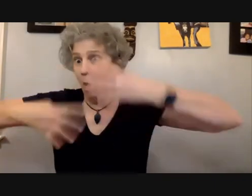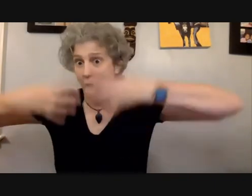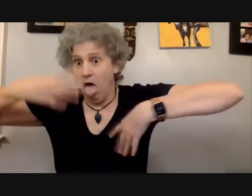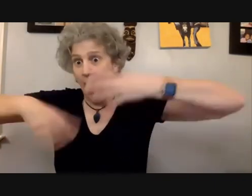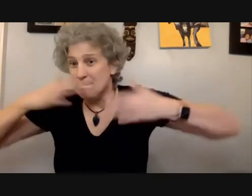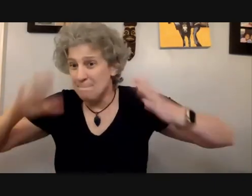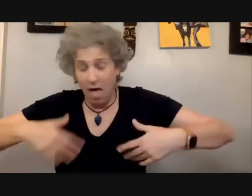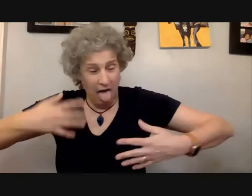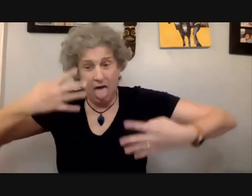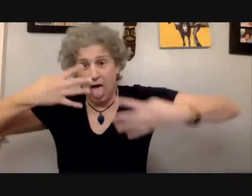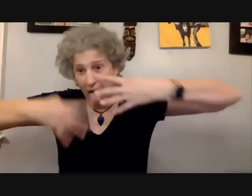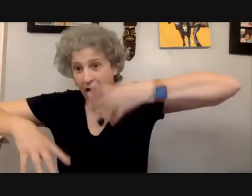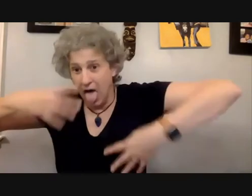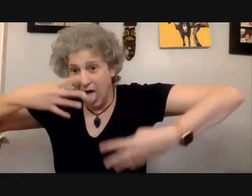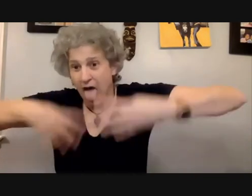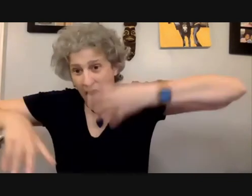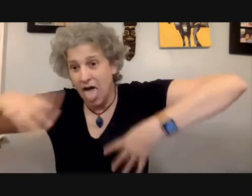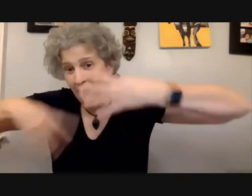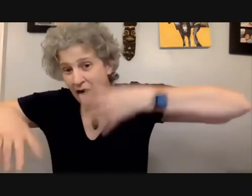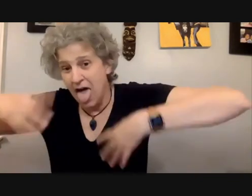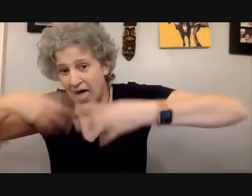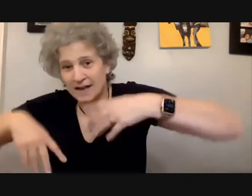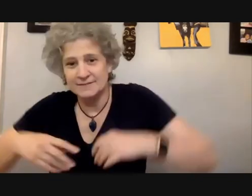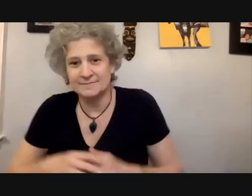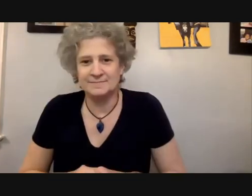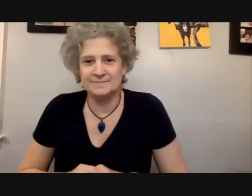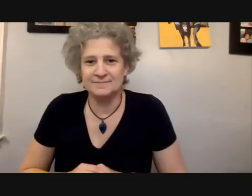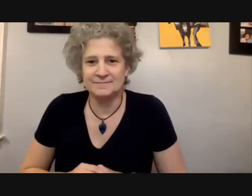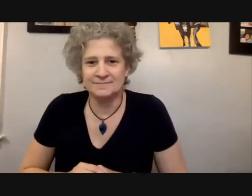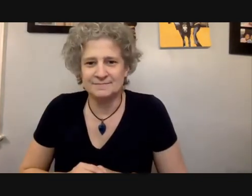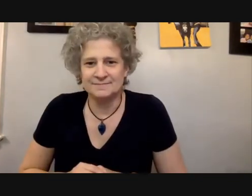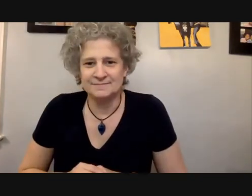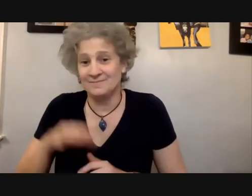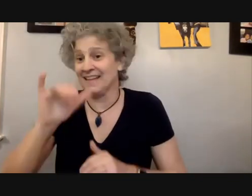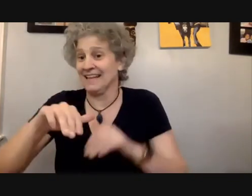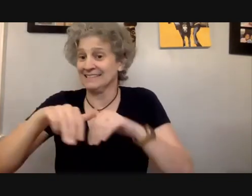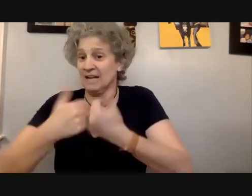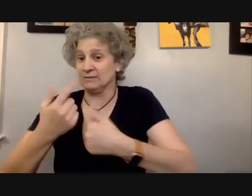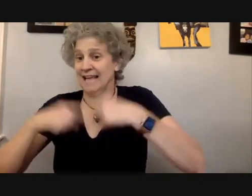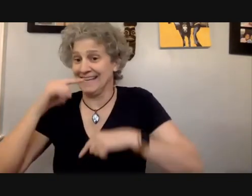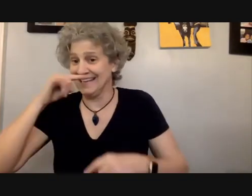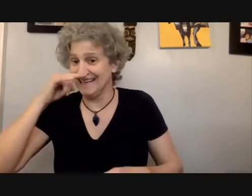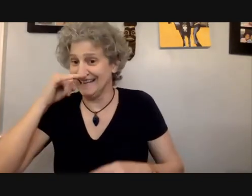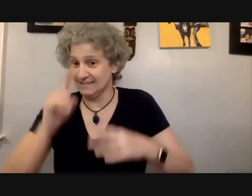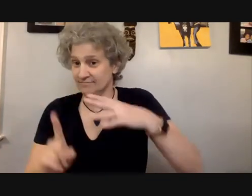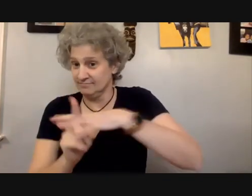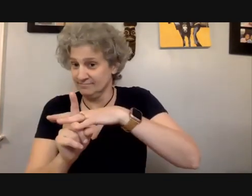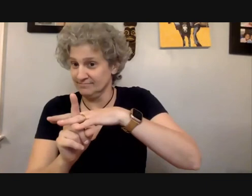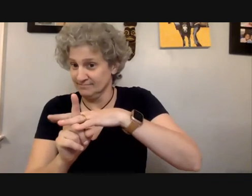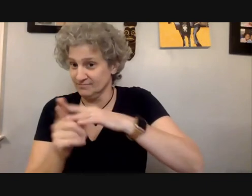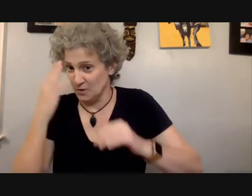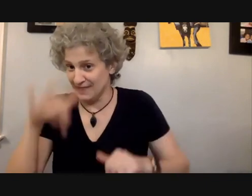people do. So a really runny nose. Here's another one.